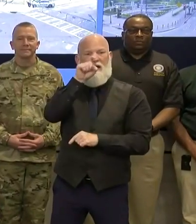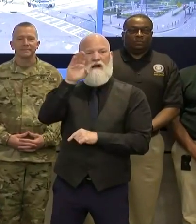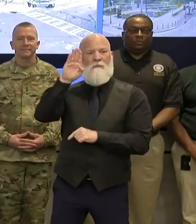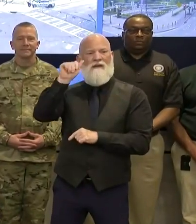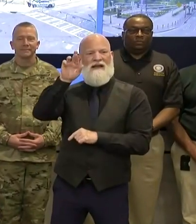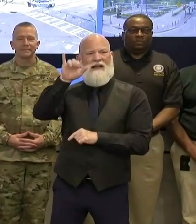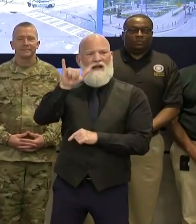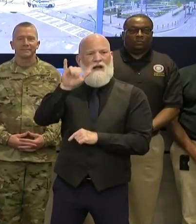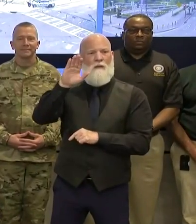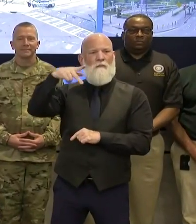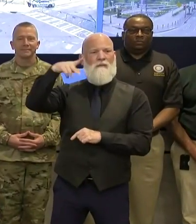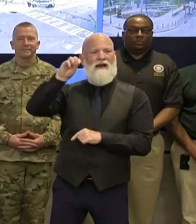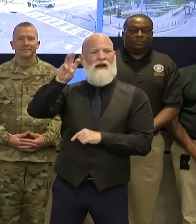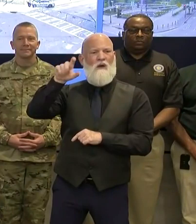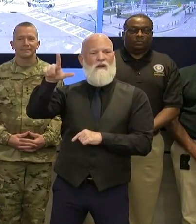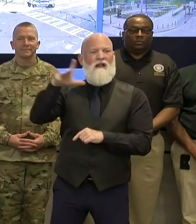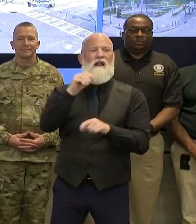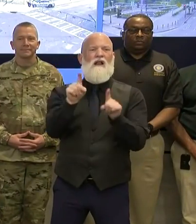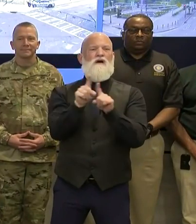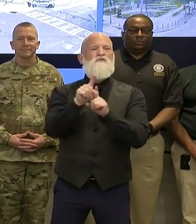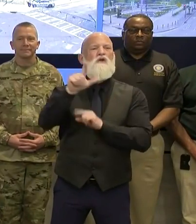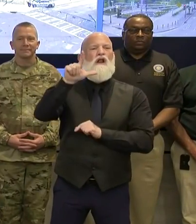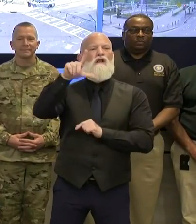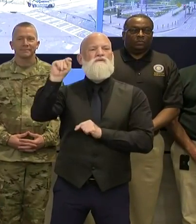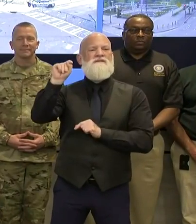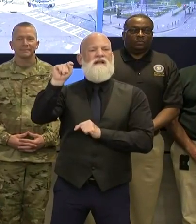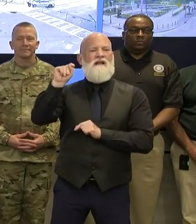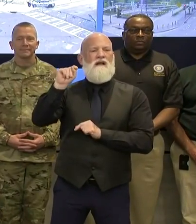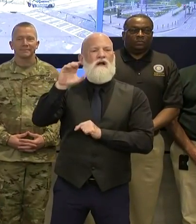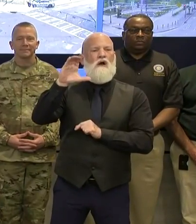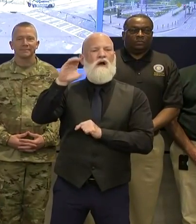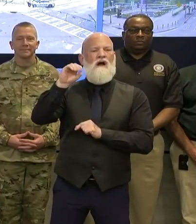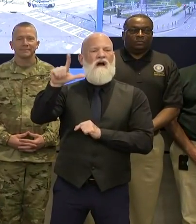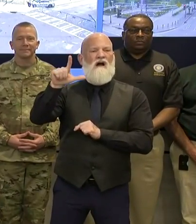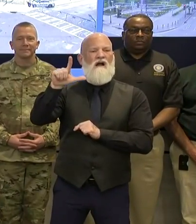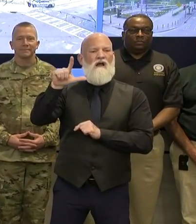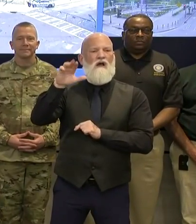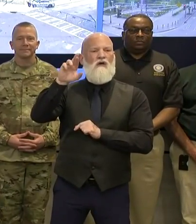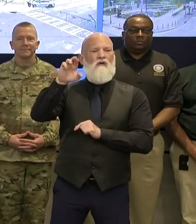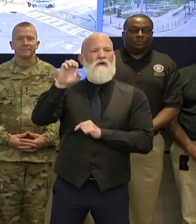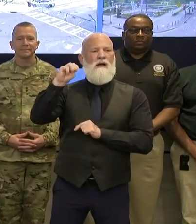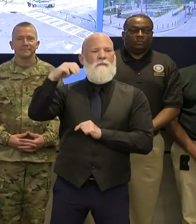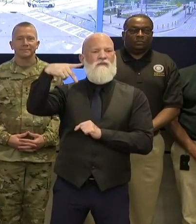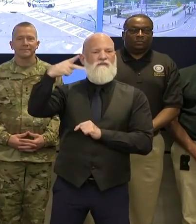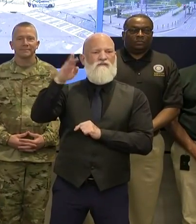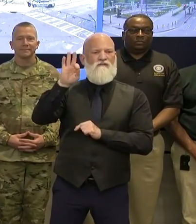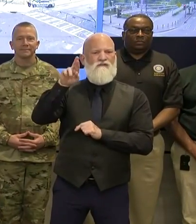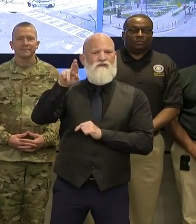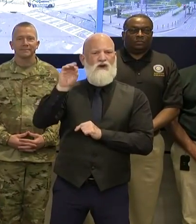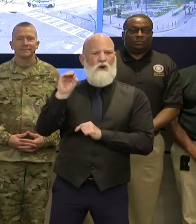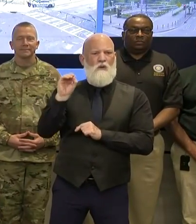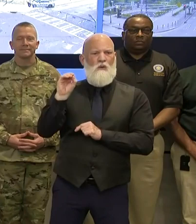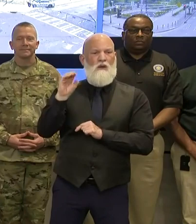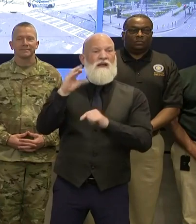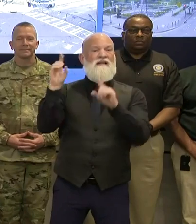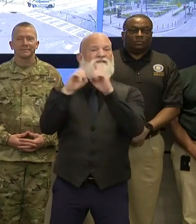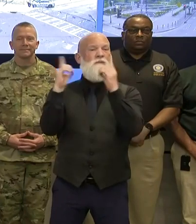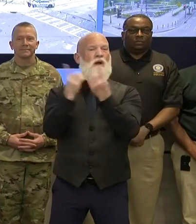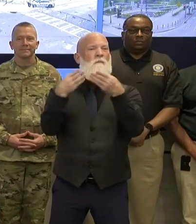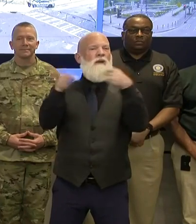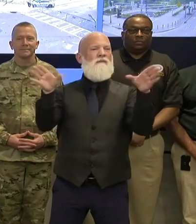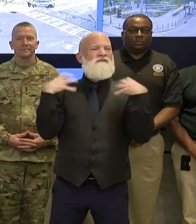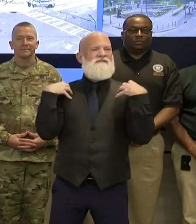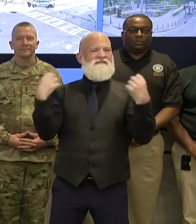Captain Nikki Renfro with the State Patrol Department of Safety. We got the Department of